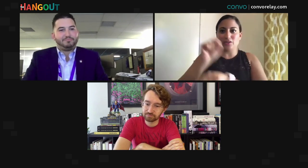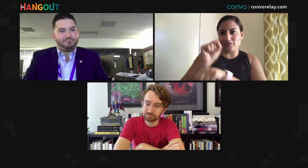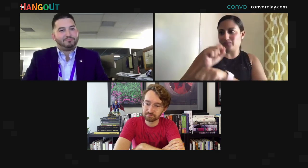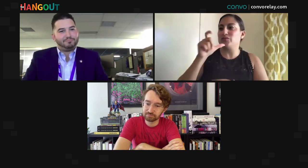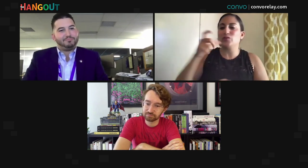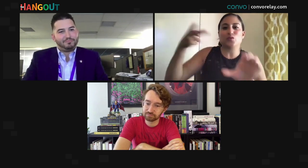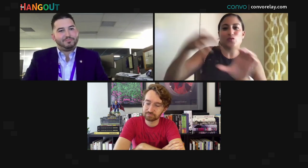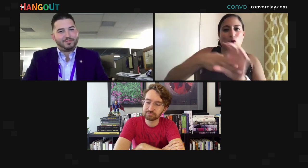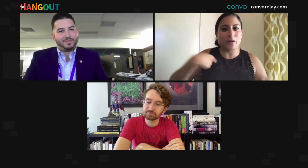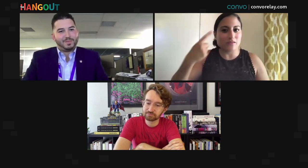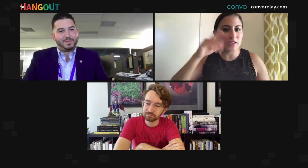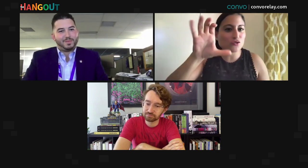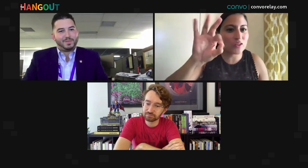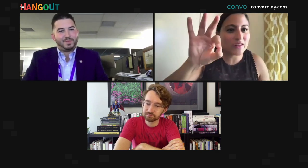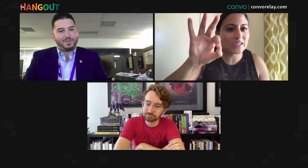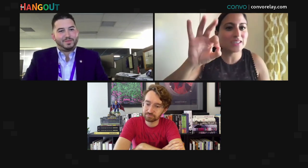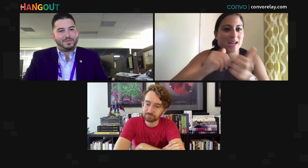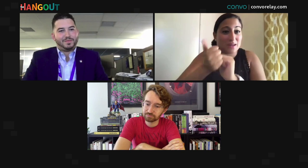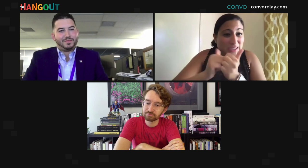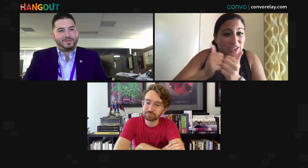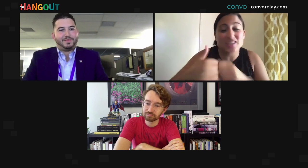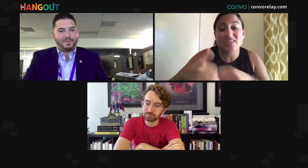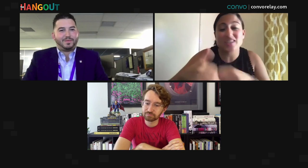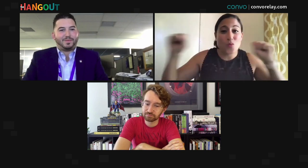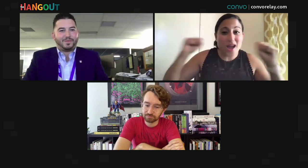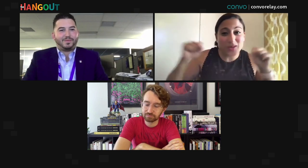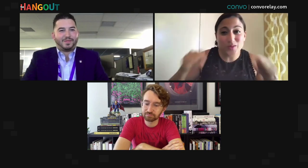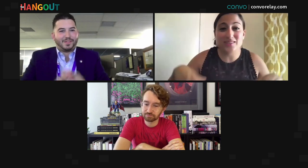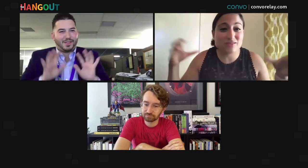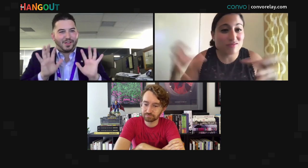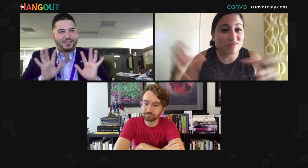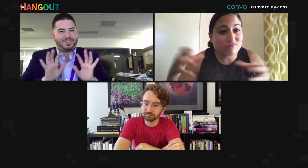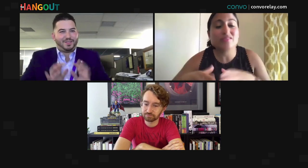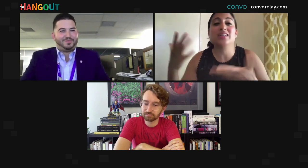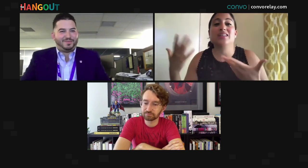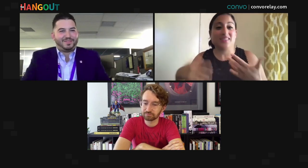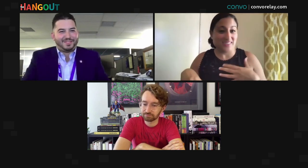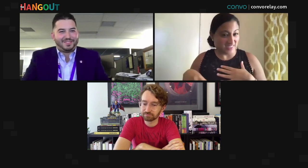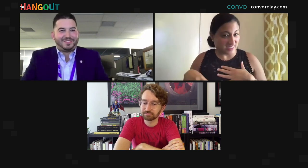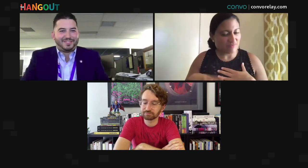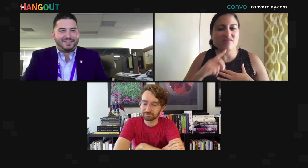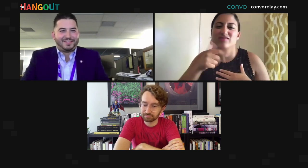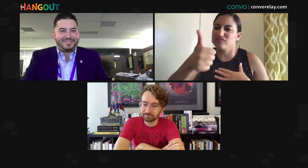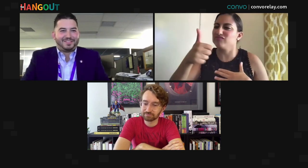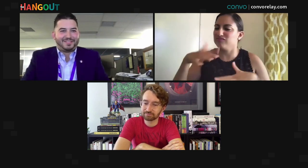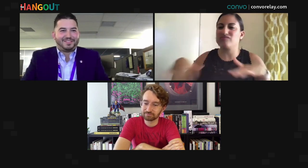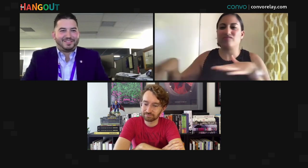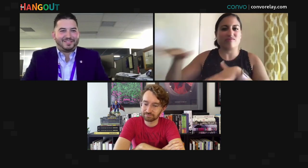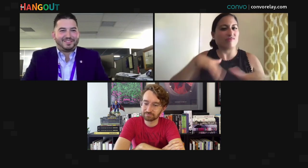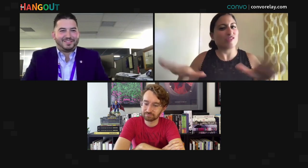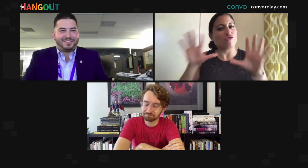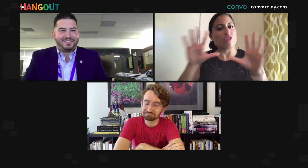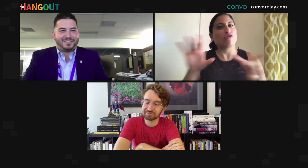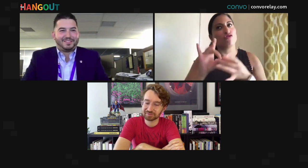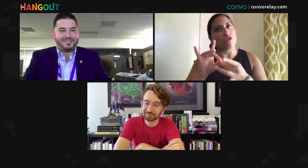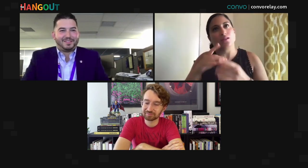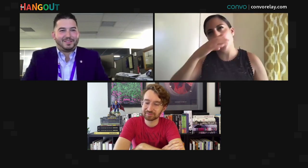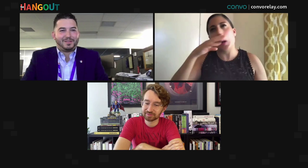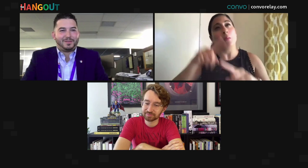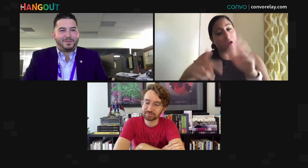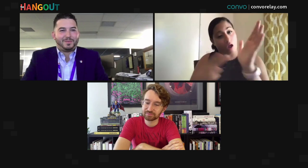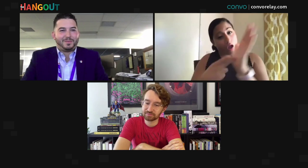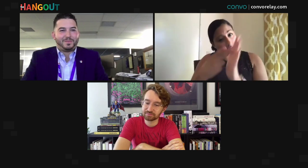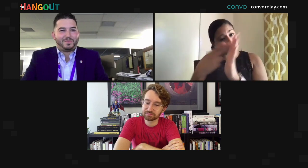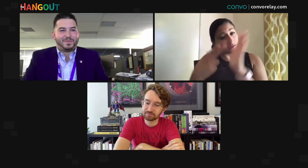I have some friends, I love CrossFit, and I have some friends that have joined me for CrossFit competitions, and we get together, and it's just, it's